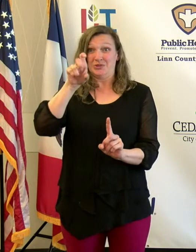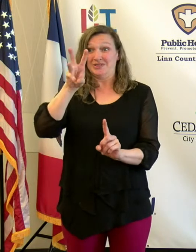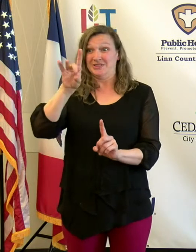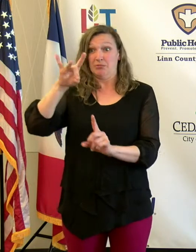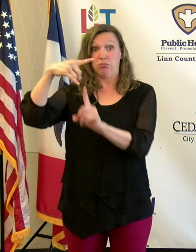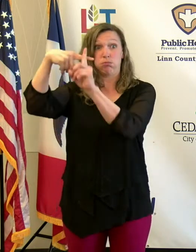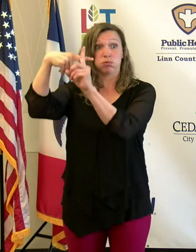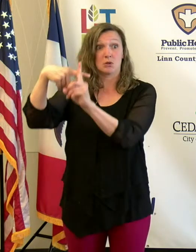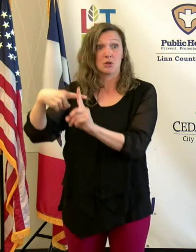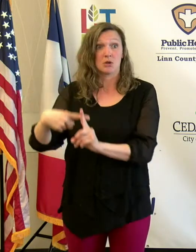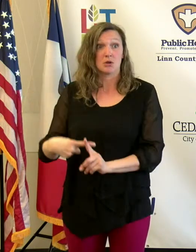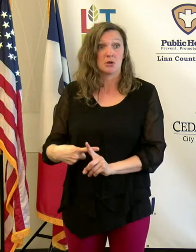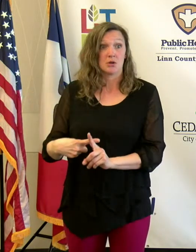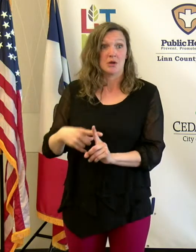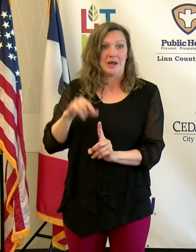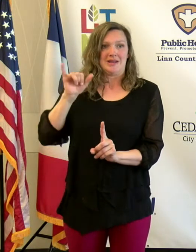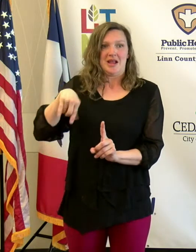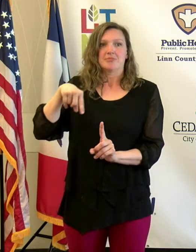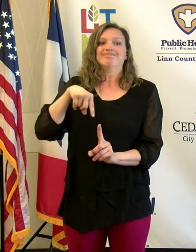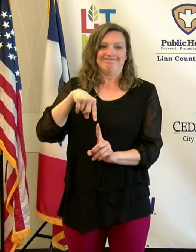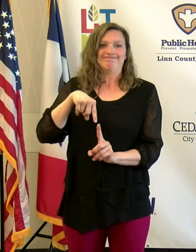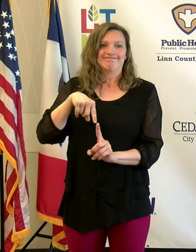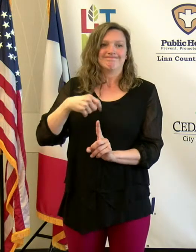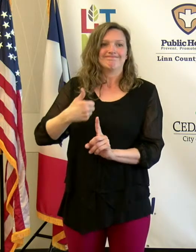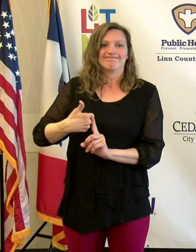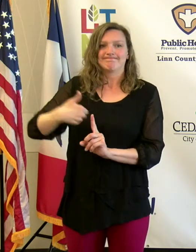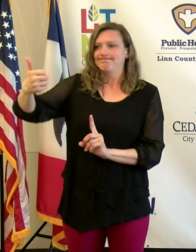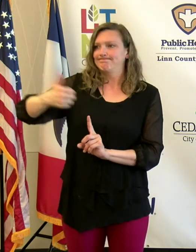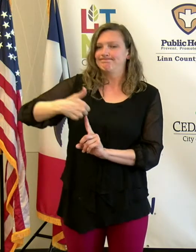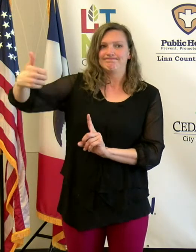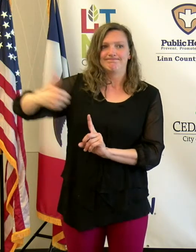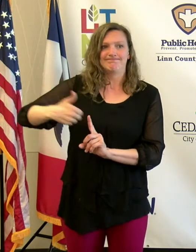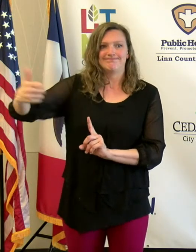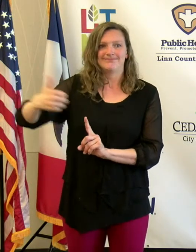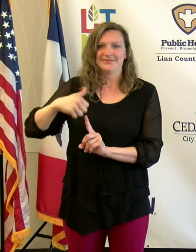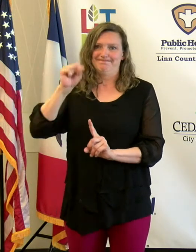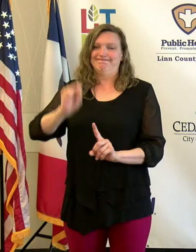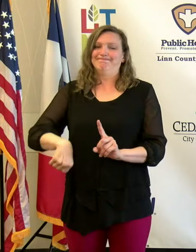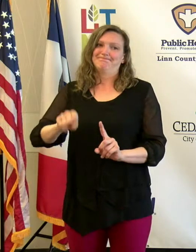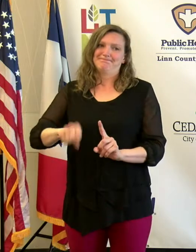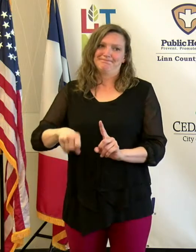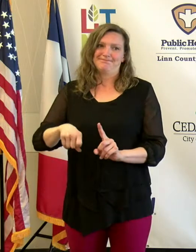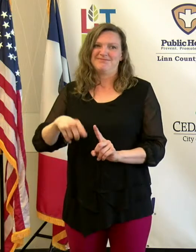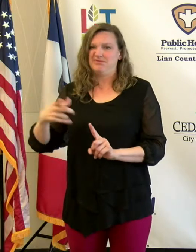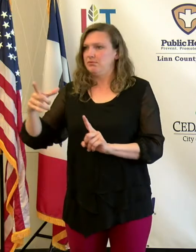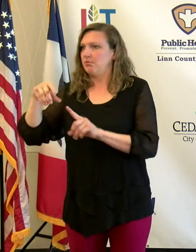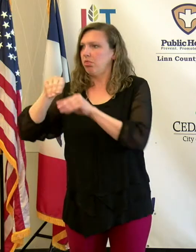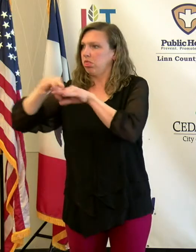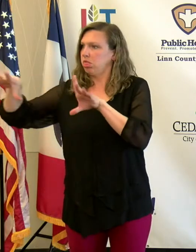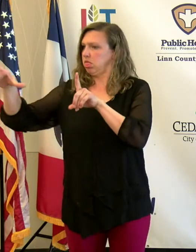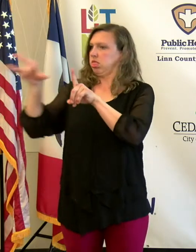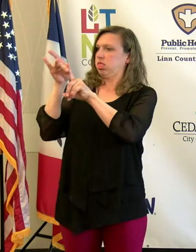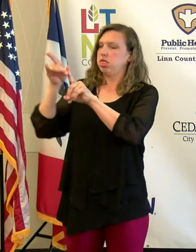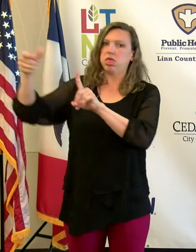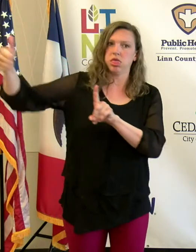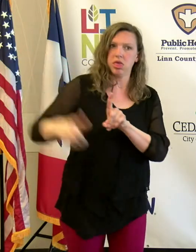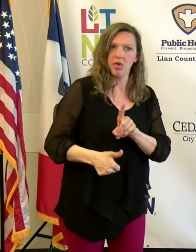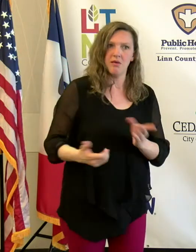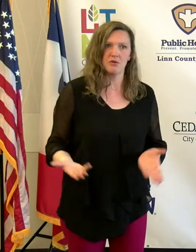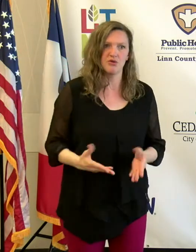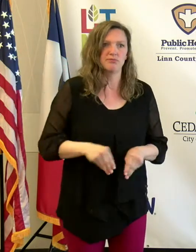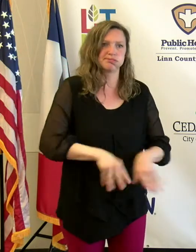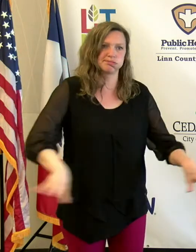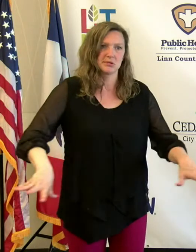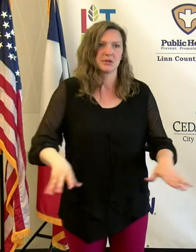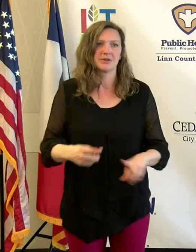are associated with those meat packing plants. So yes, it does have a large impact on our county, but also on surrounding counties. These are large